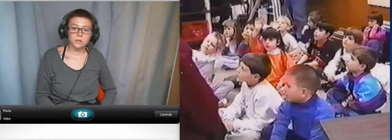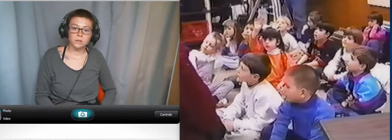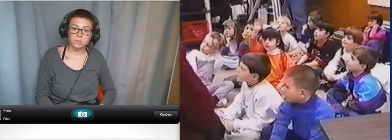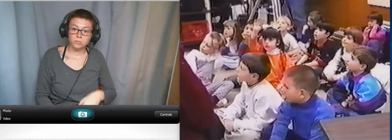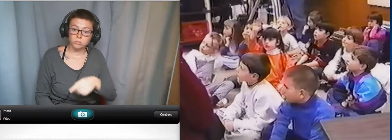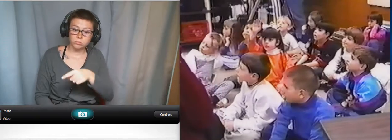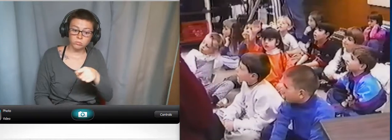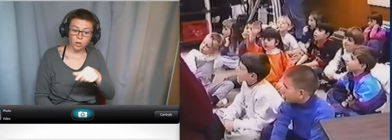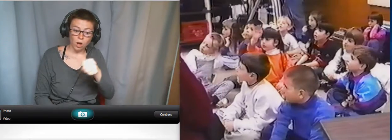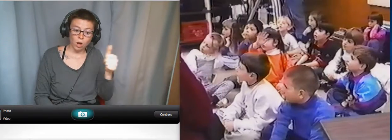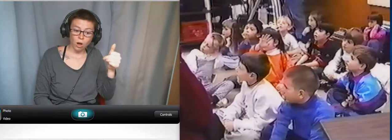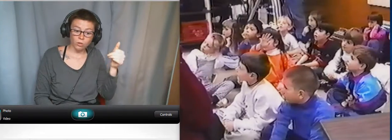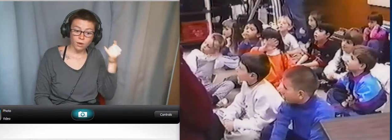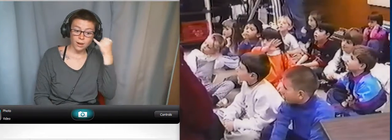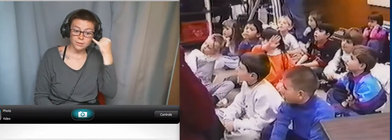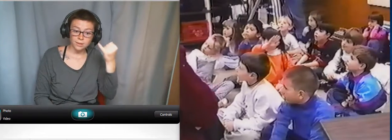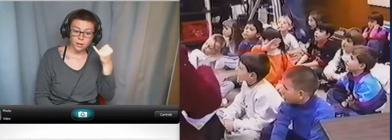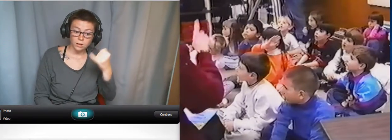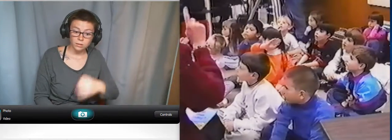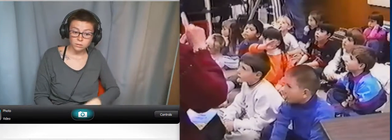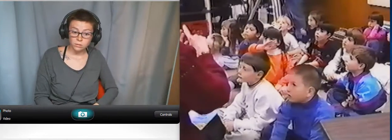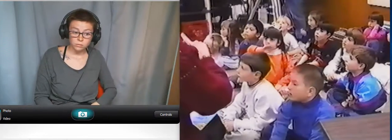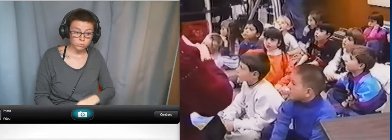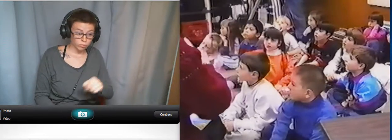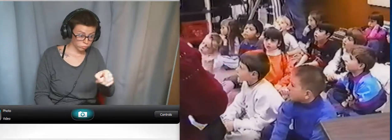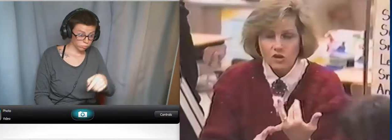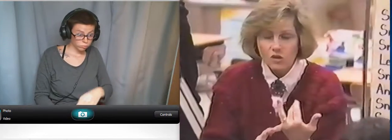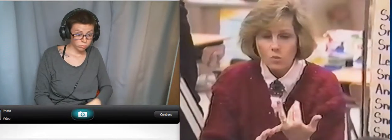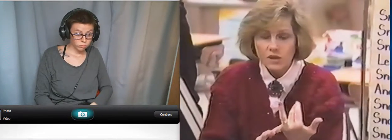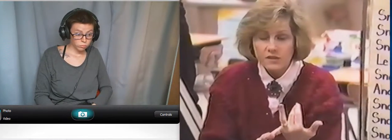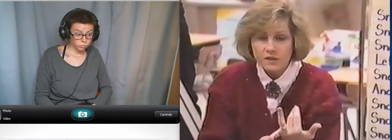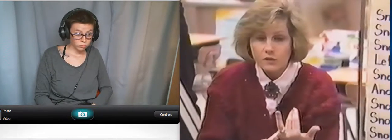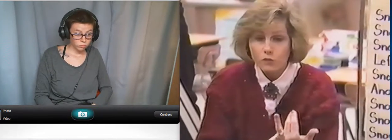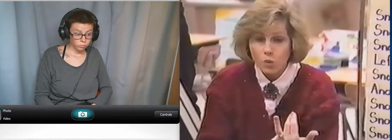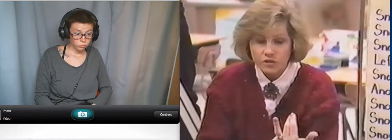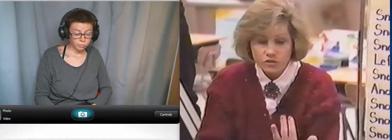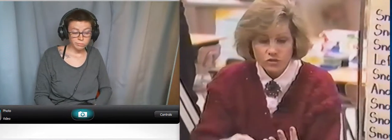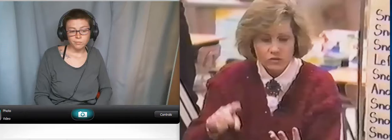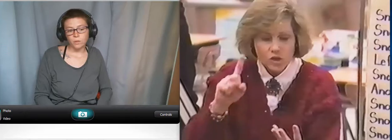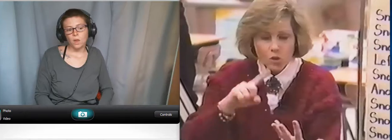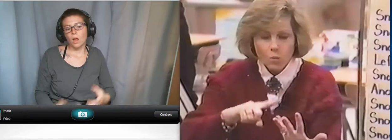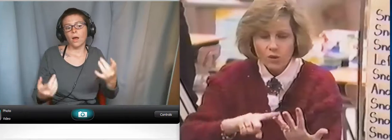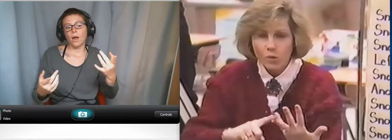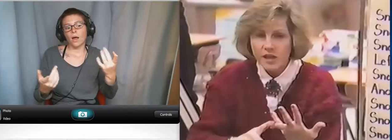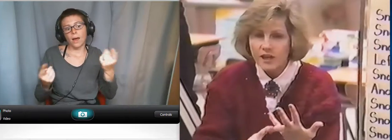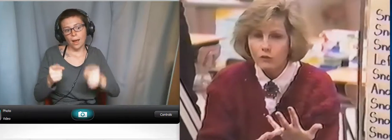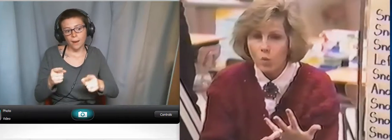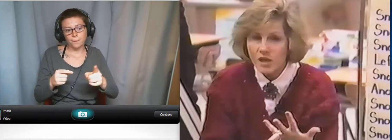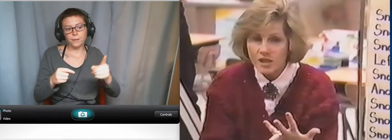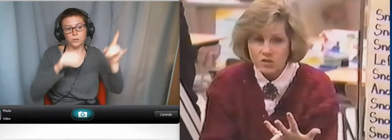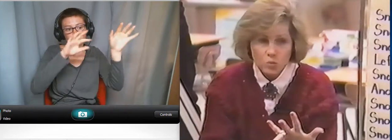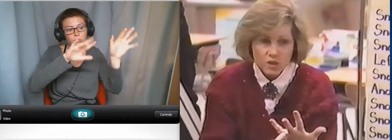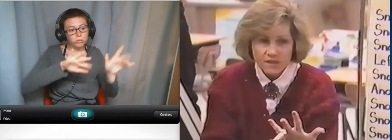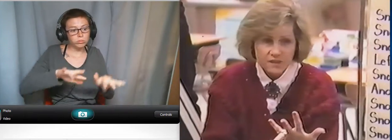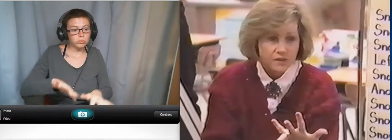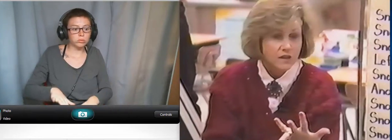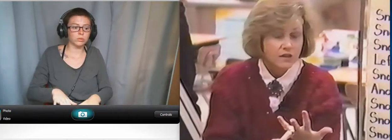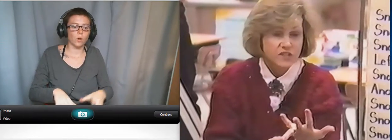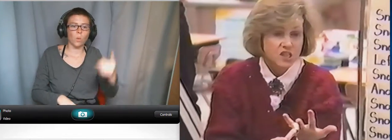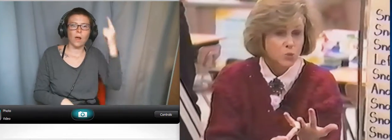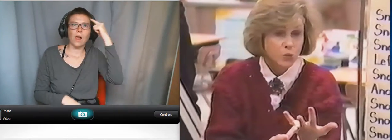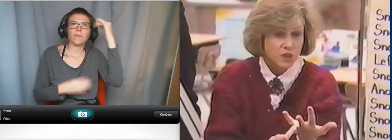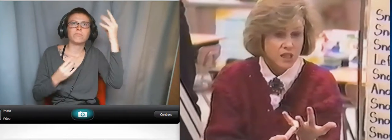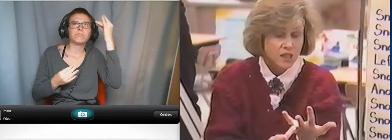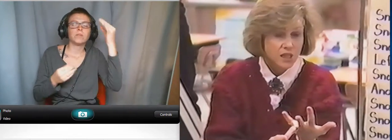Any ideas, Davidson? When we have snow, we think of winter. When we have wind, we